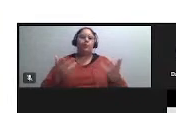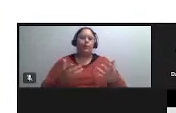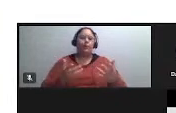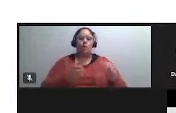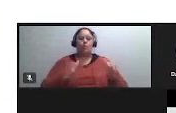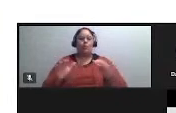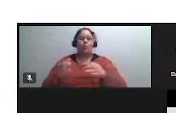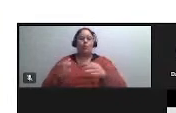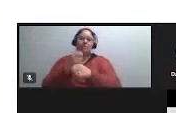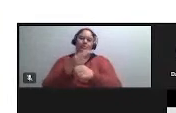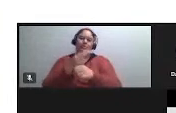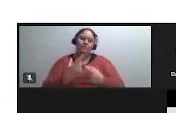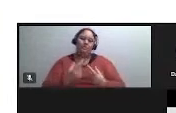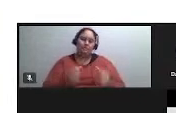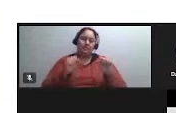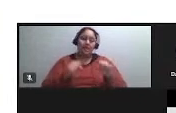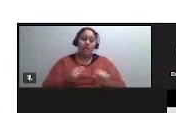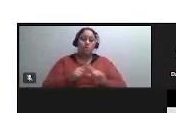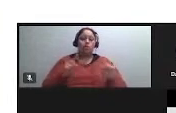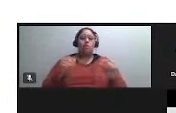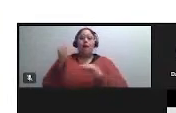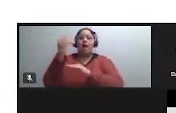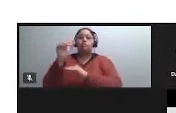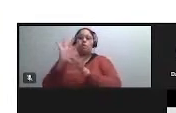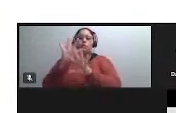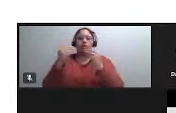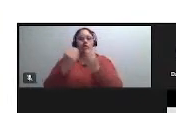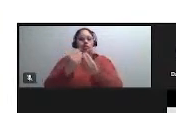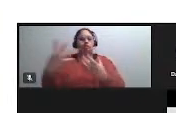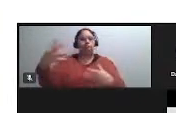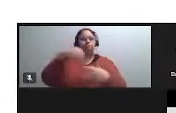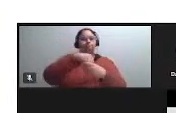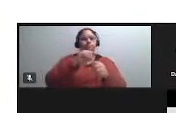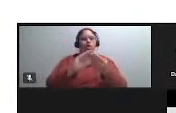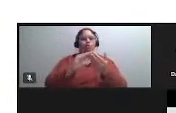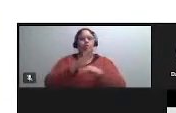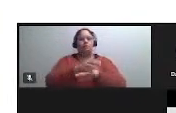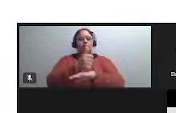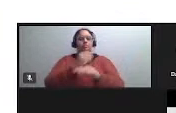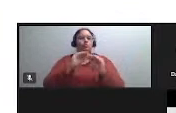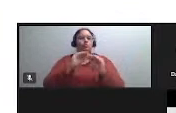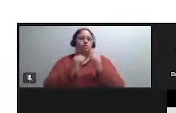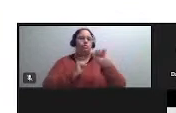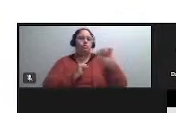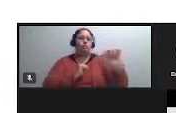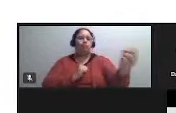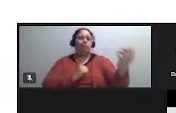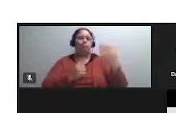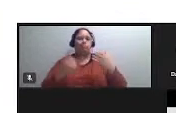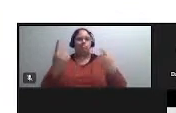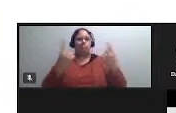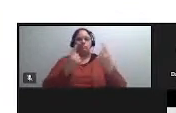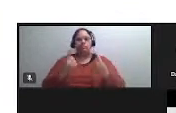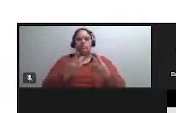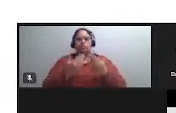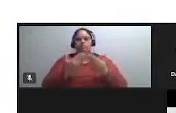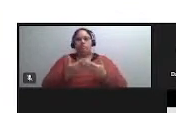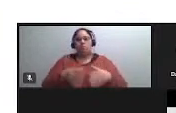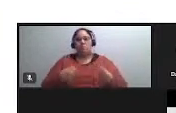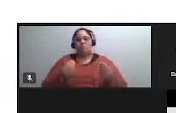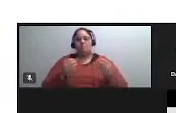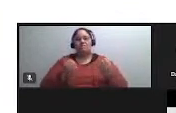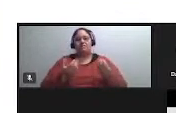groups of stakeholders, but also external organizations and community-based organizations that reached out to the unit for the